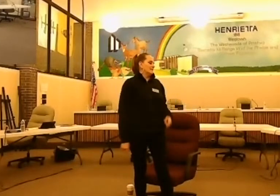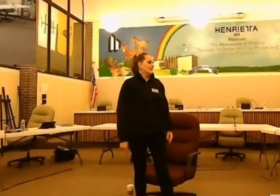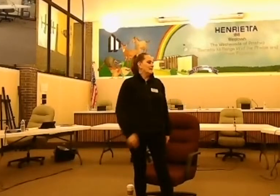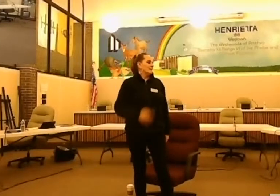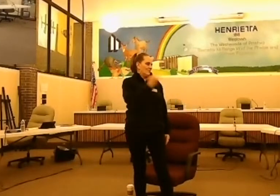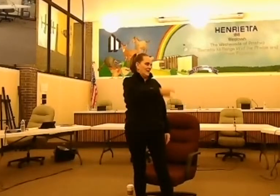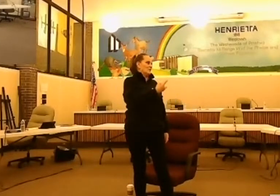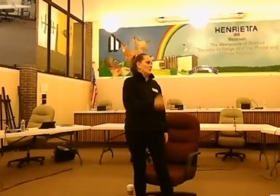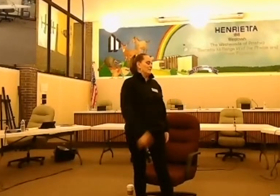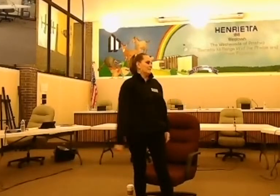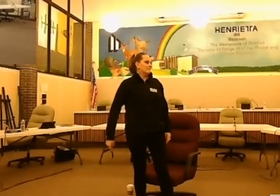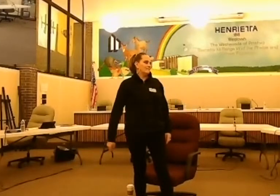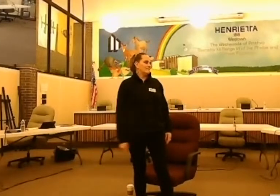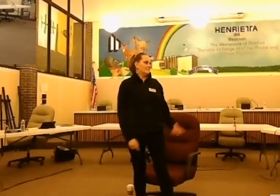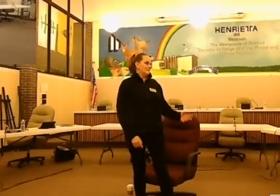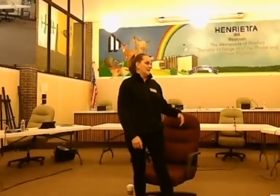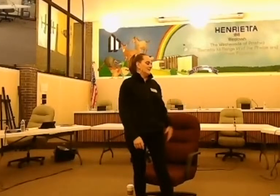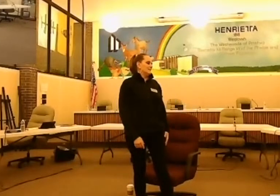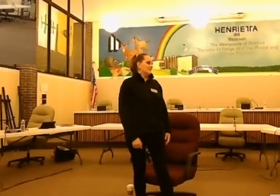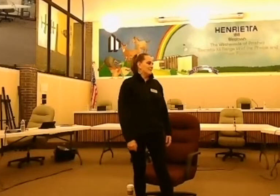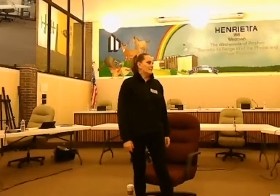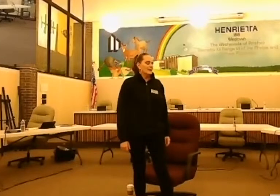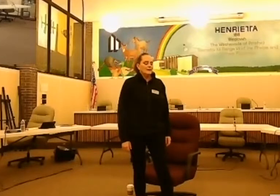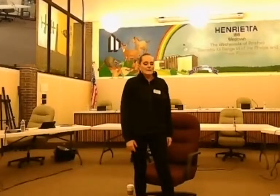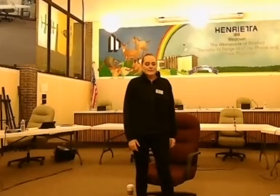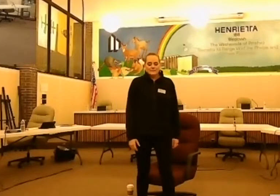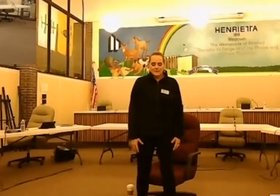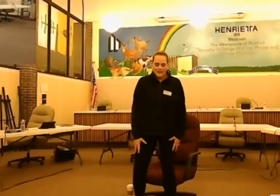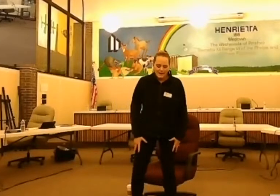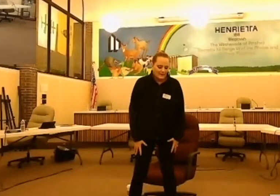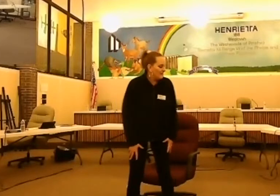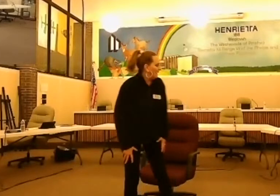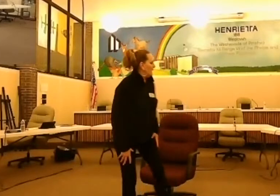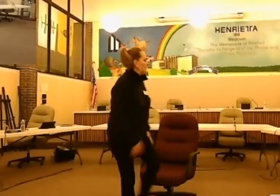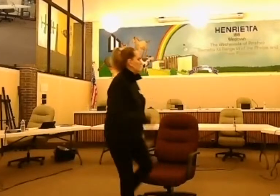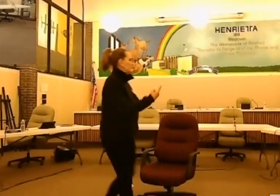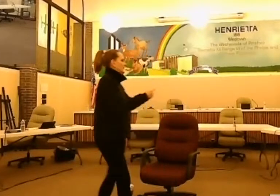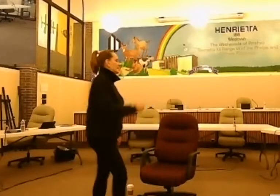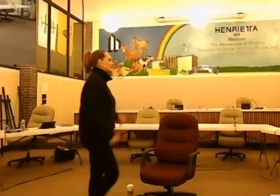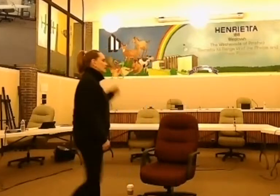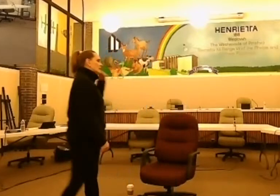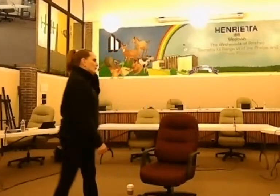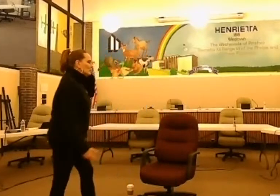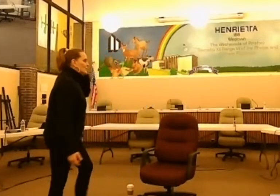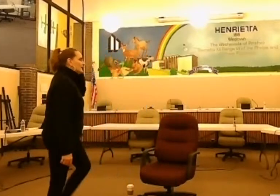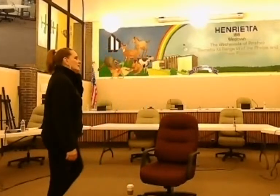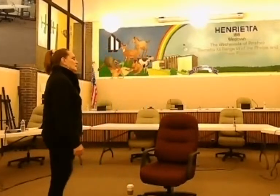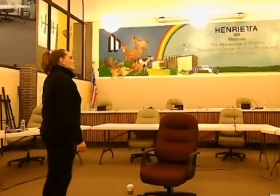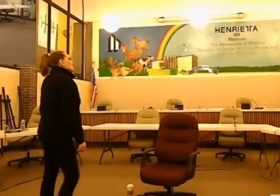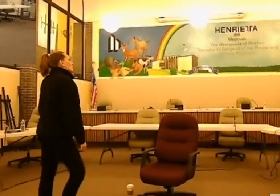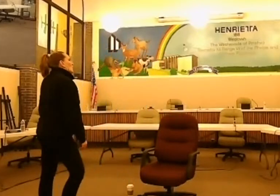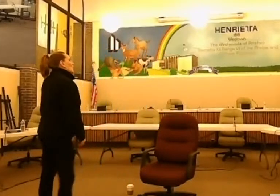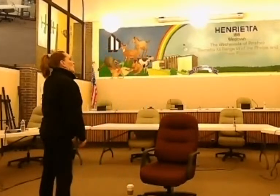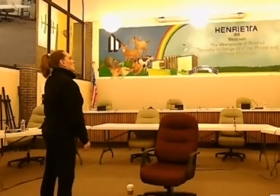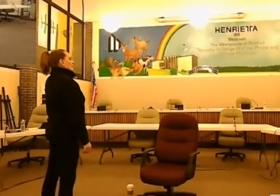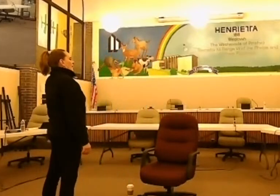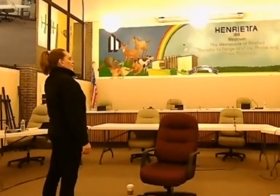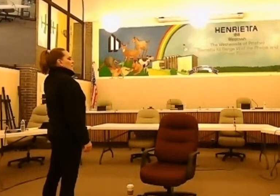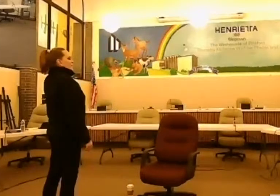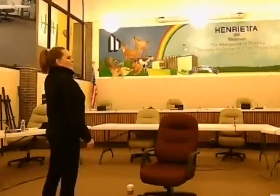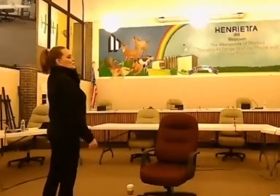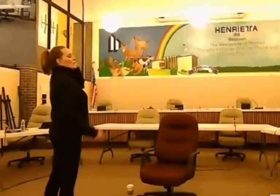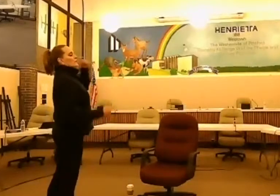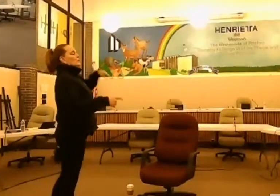okay, okay. That's what. You might be on TV right now. That's this? So,